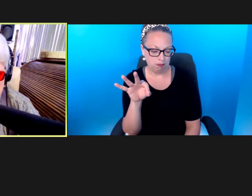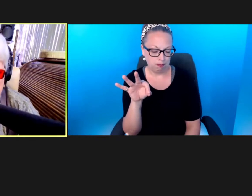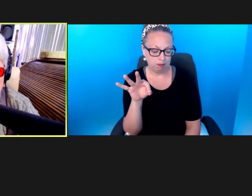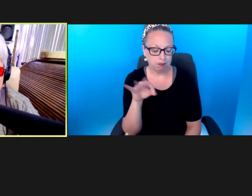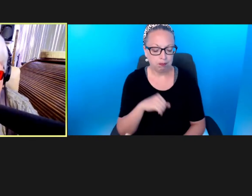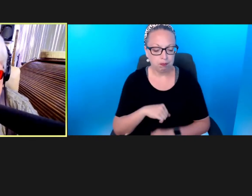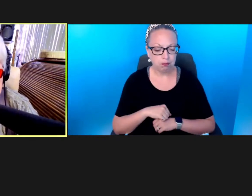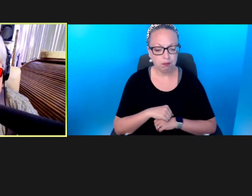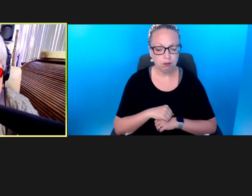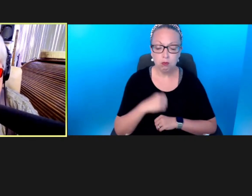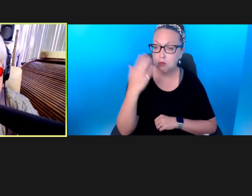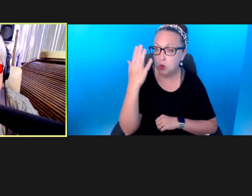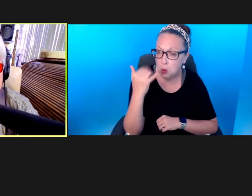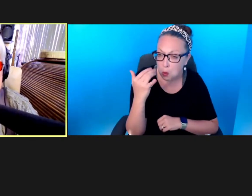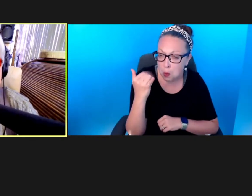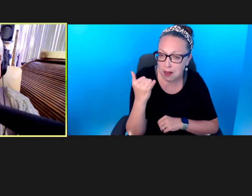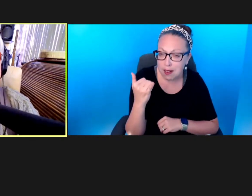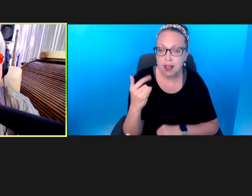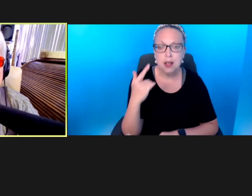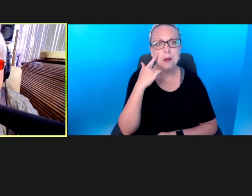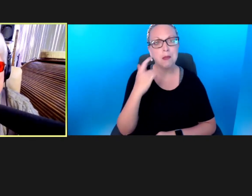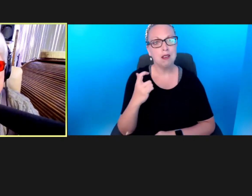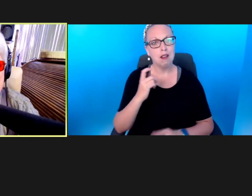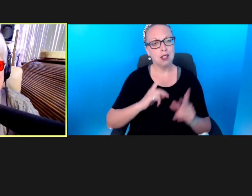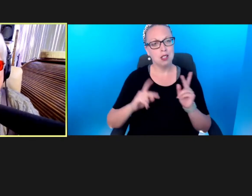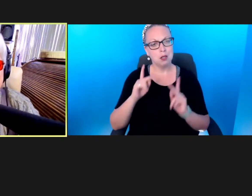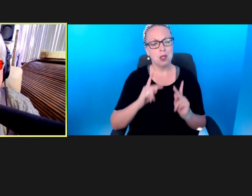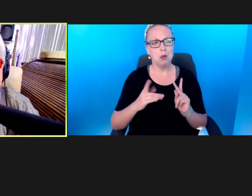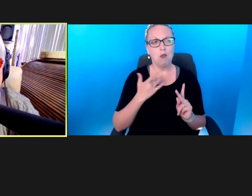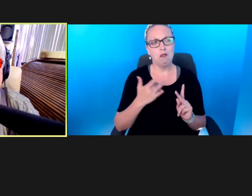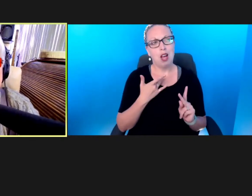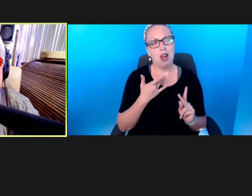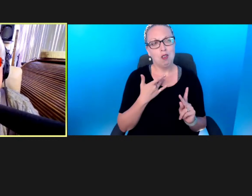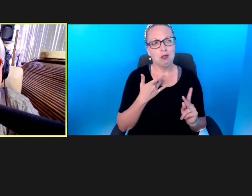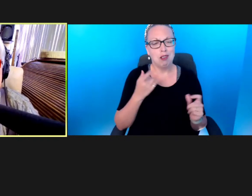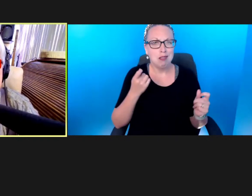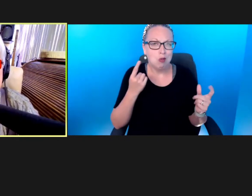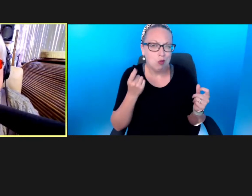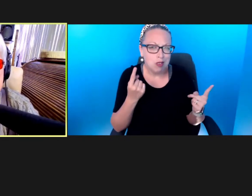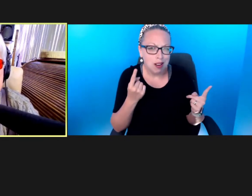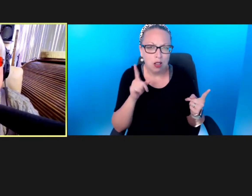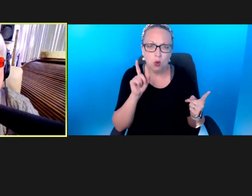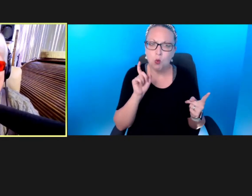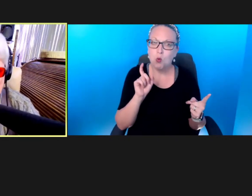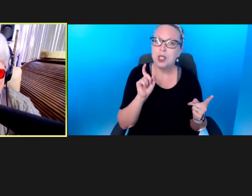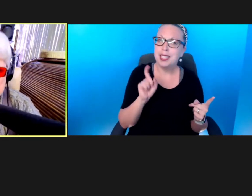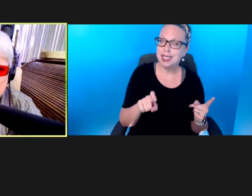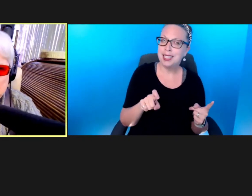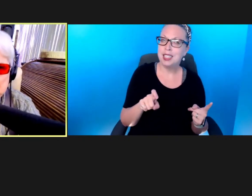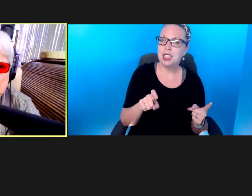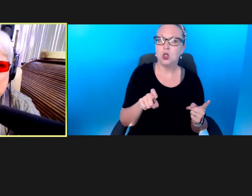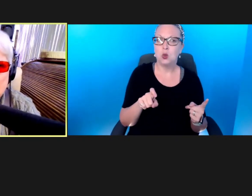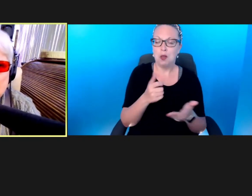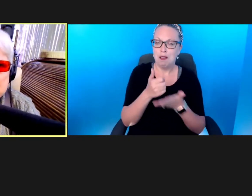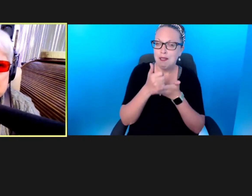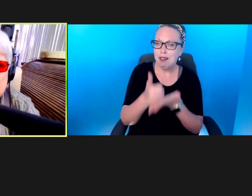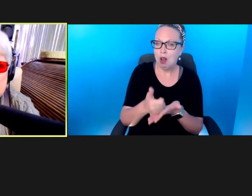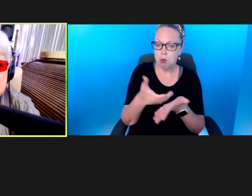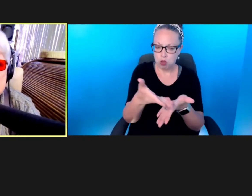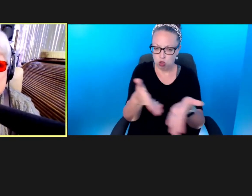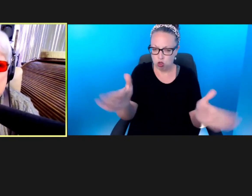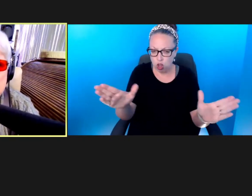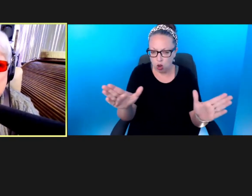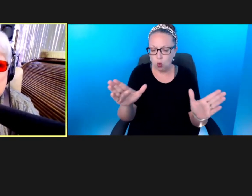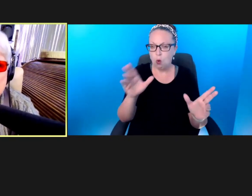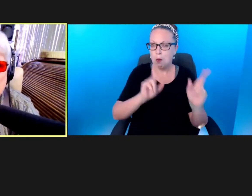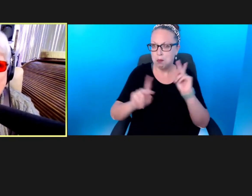the feeling was, the understanding was, that we needed to sensitize the general population to